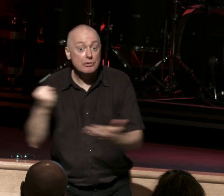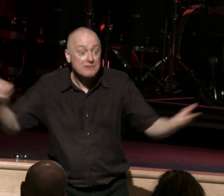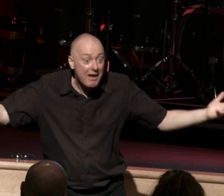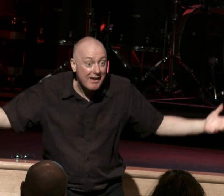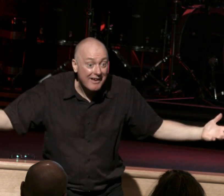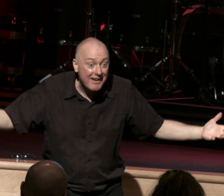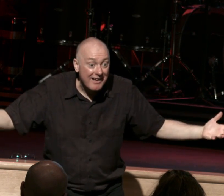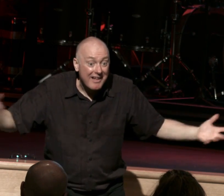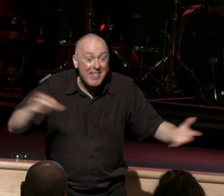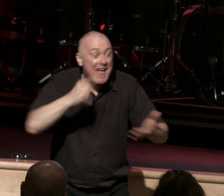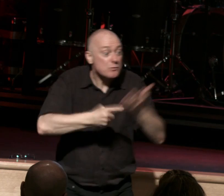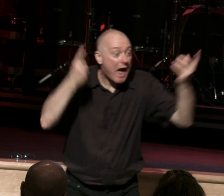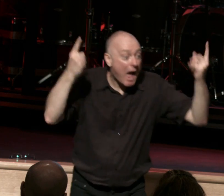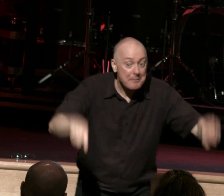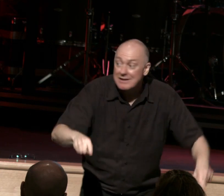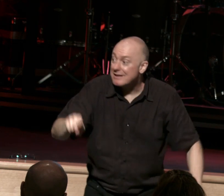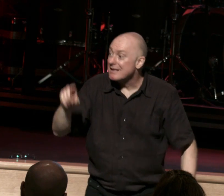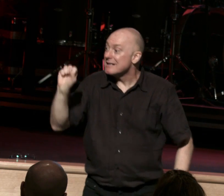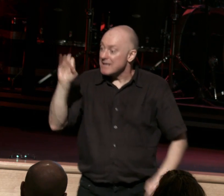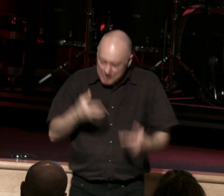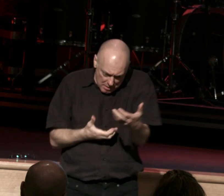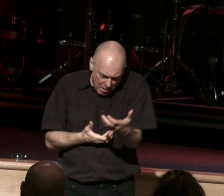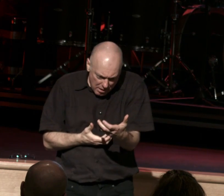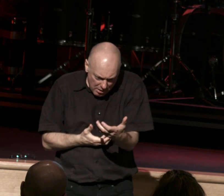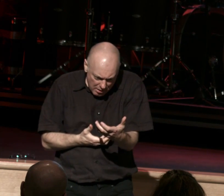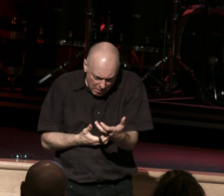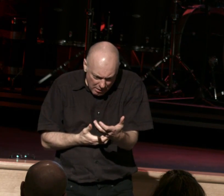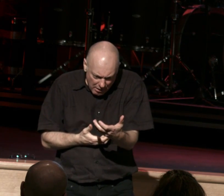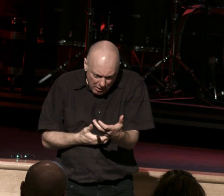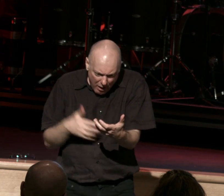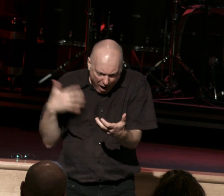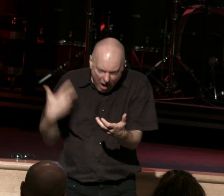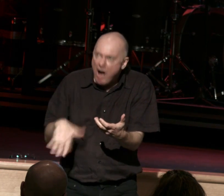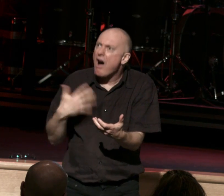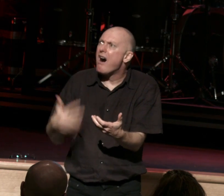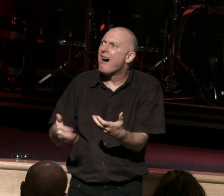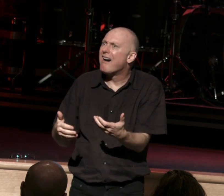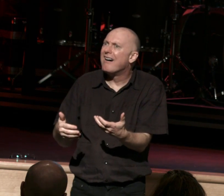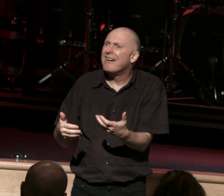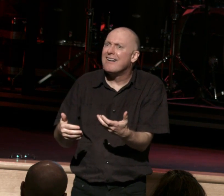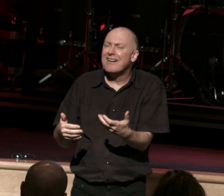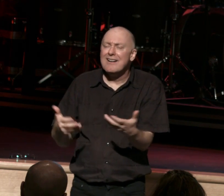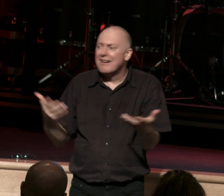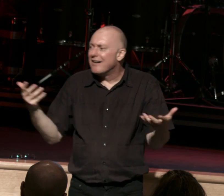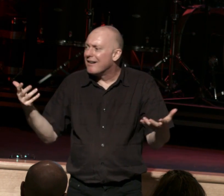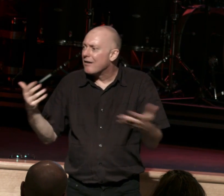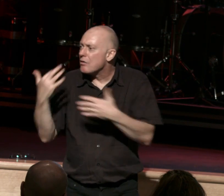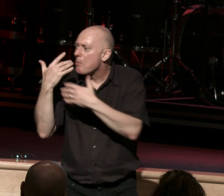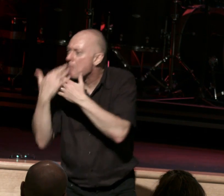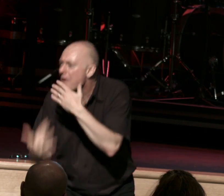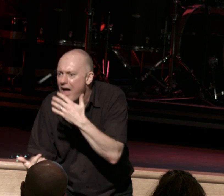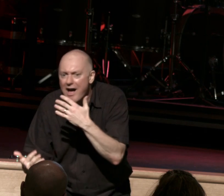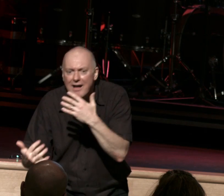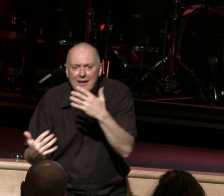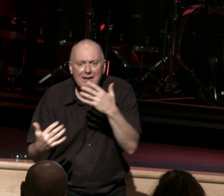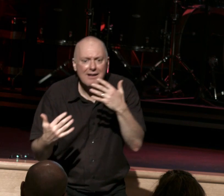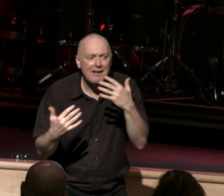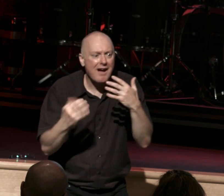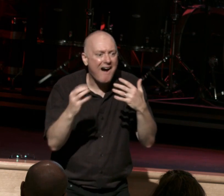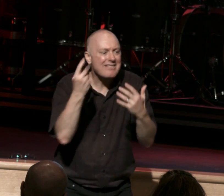glorious. That's what's happening, what Simeon sees. Your glory for your people, the light for the Gentiles, the